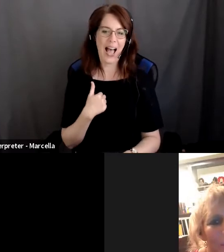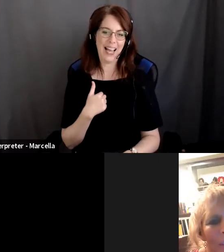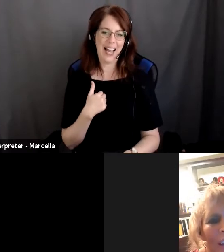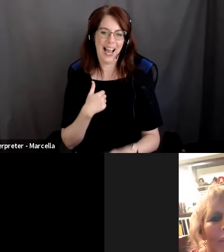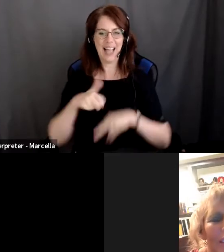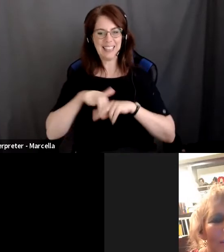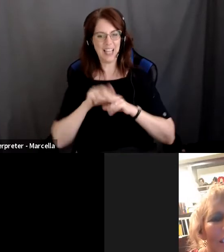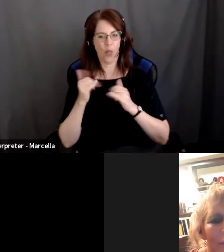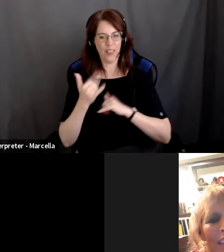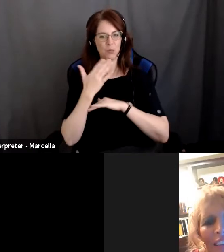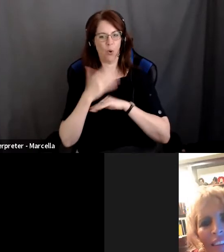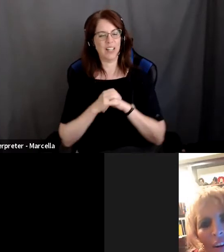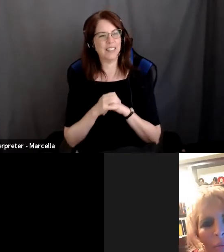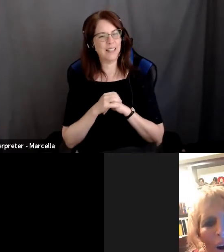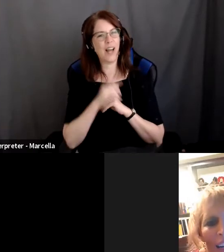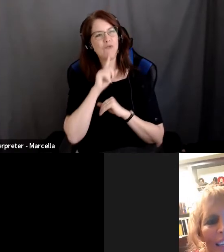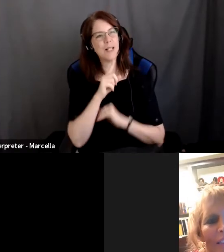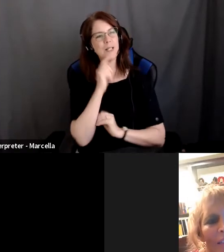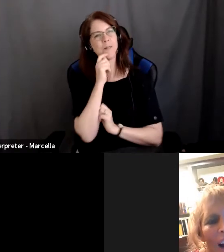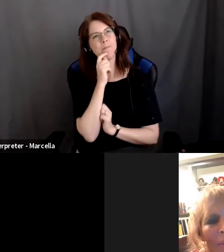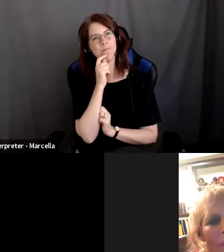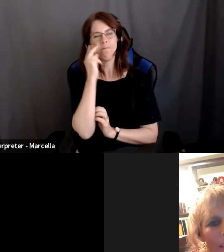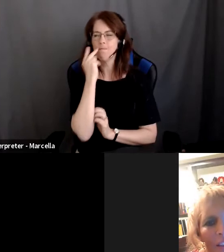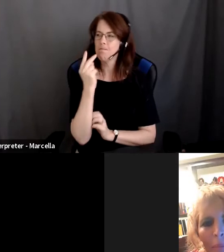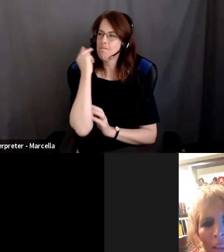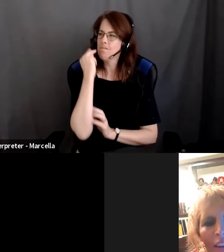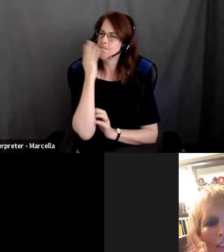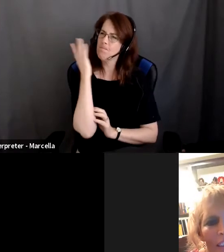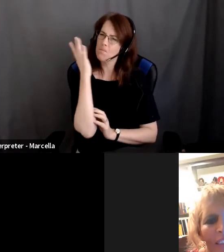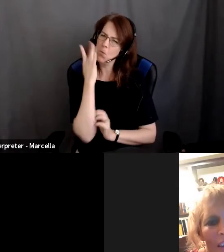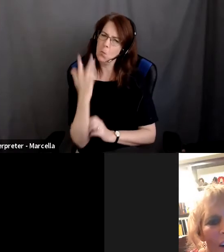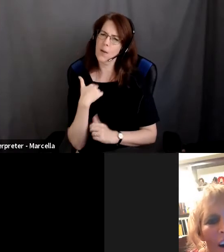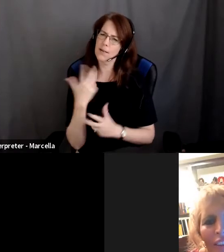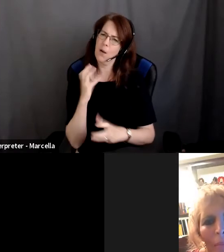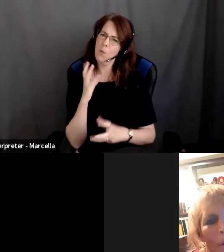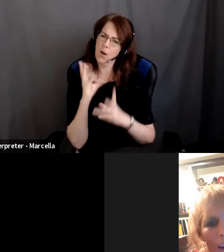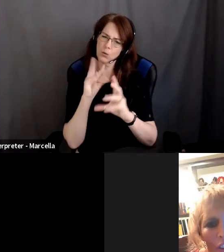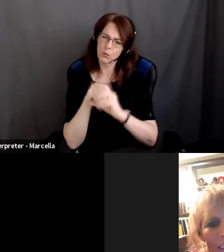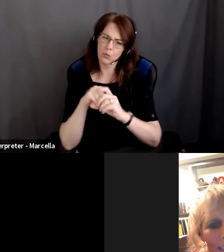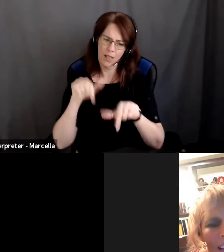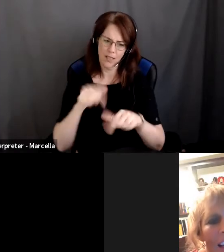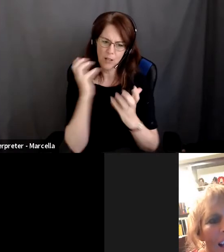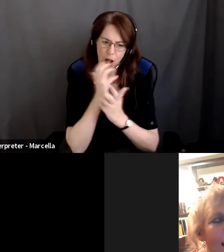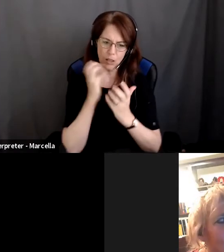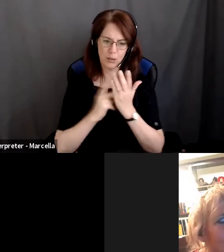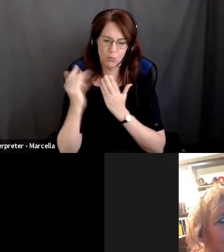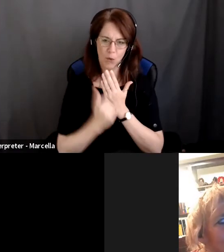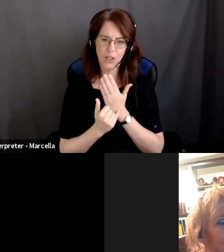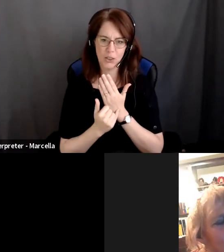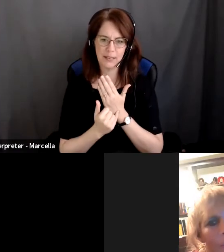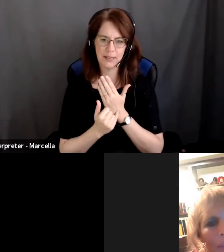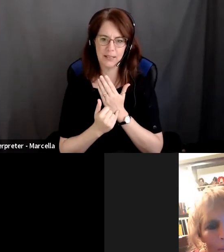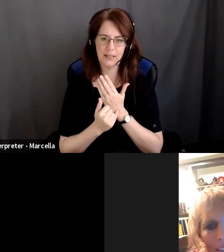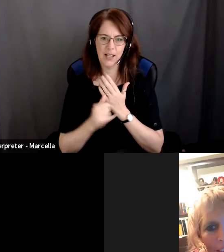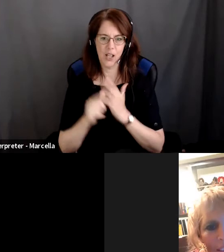down this morning. I really reflected on why I wanted to be on this awesome project, and